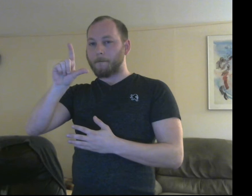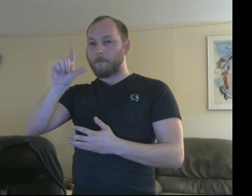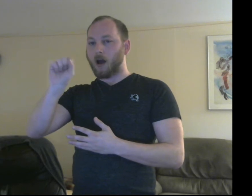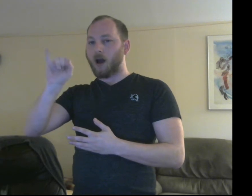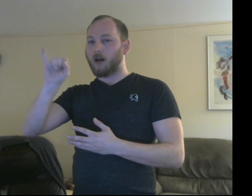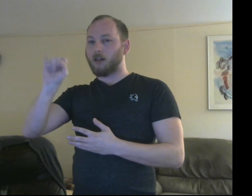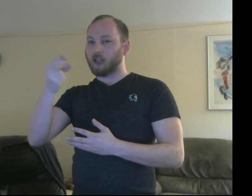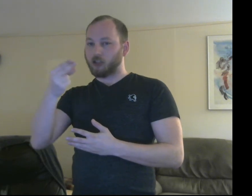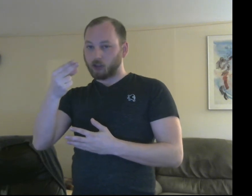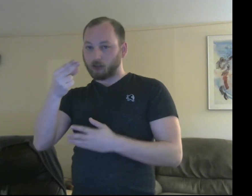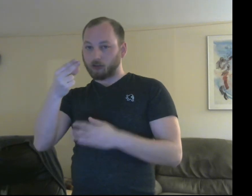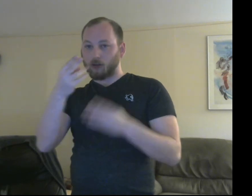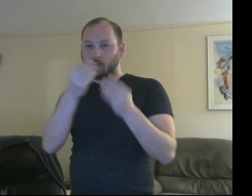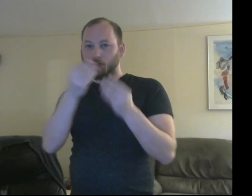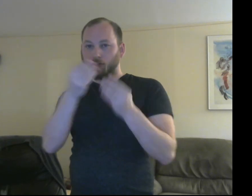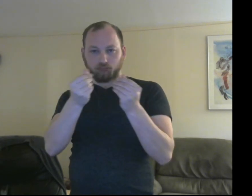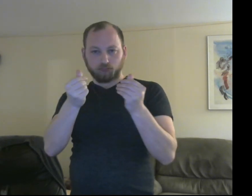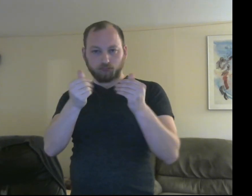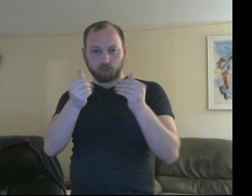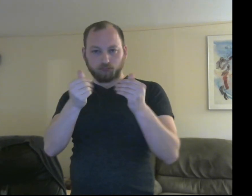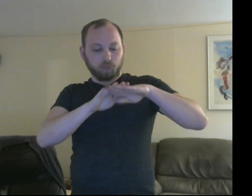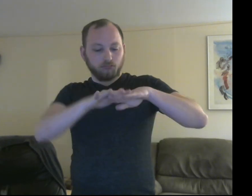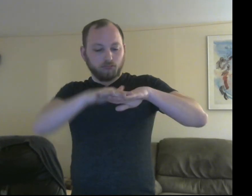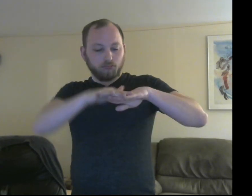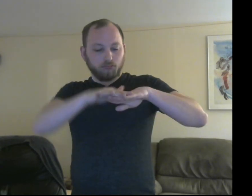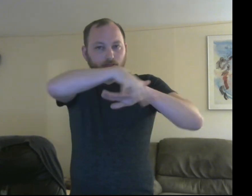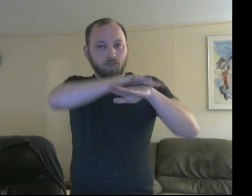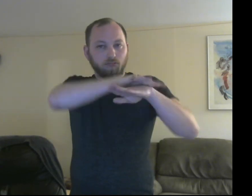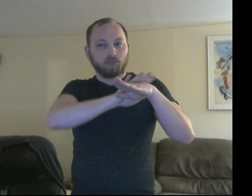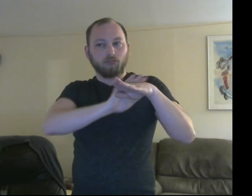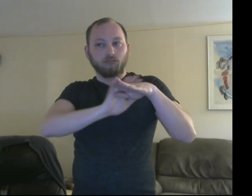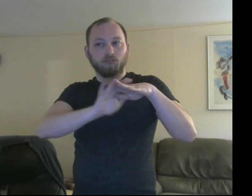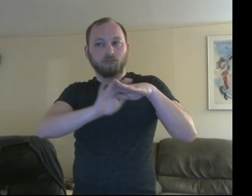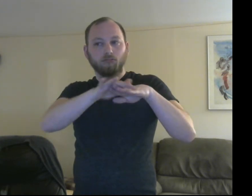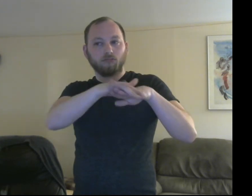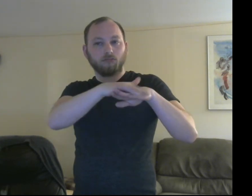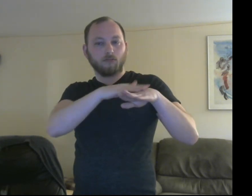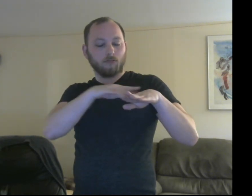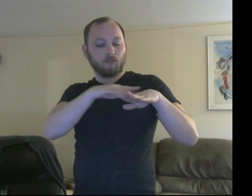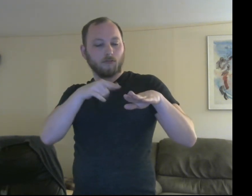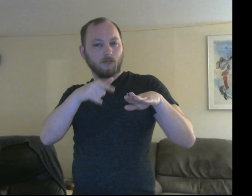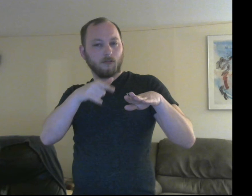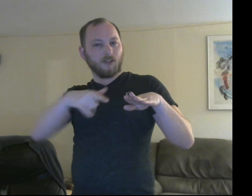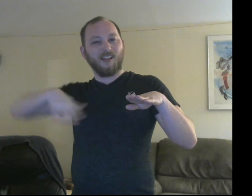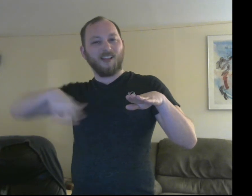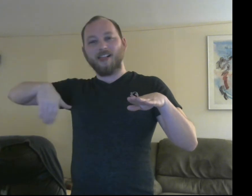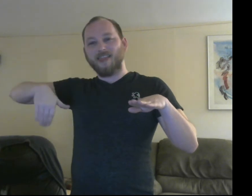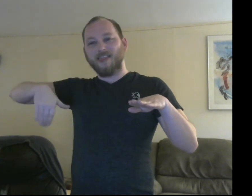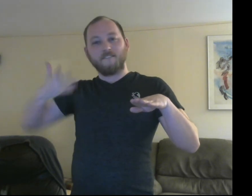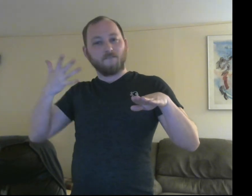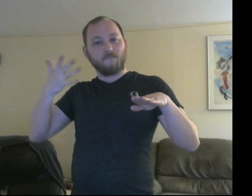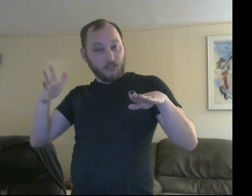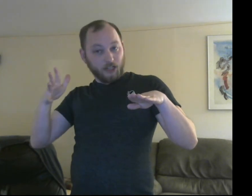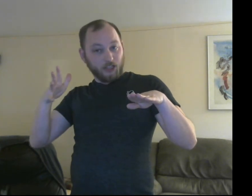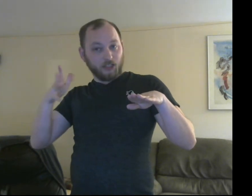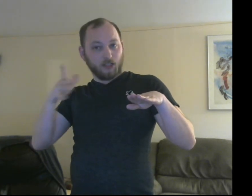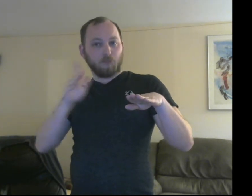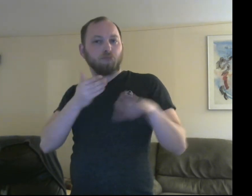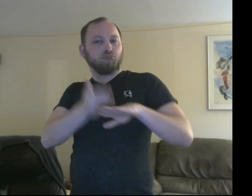And this isn't it. Don't worry, it'll get a little better. So at this point, we're just letting the polish settle into